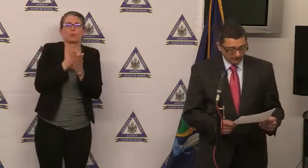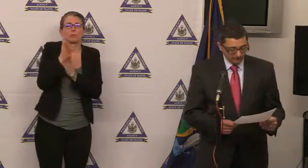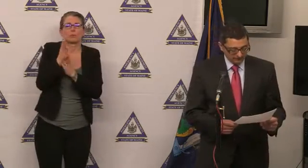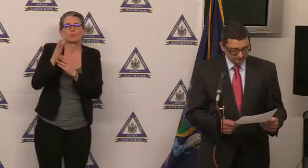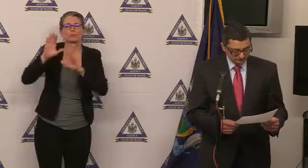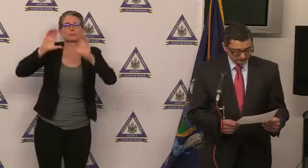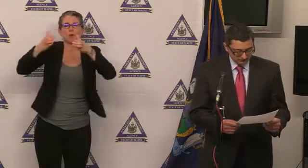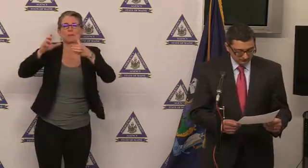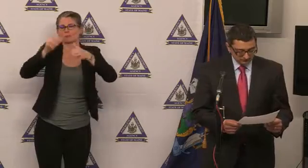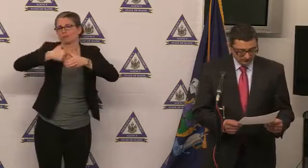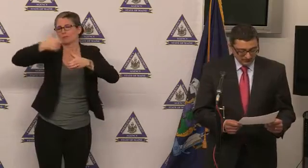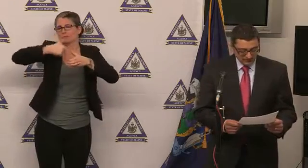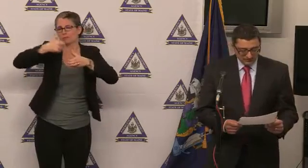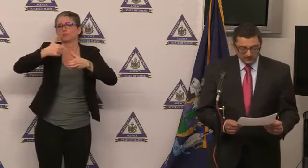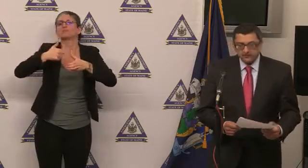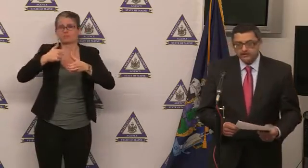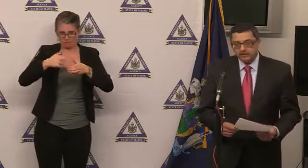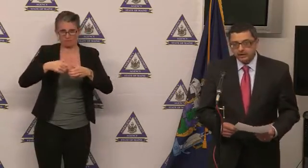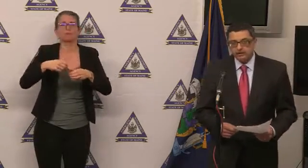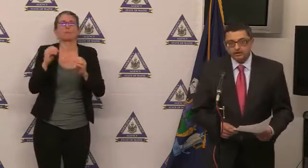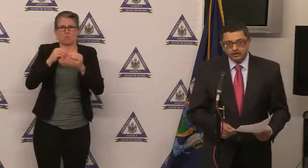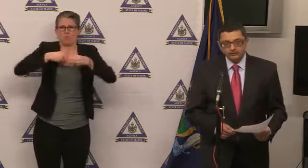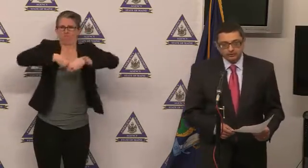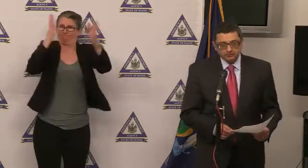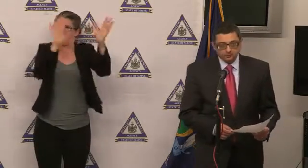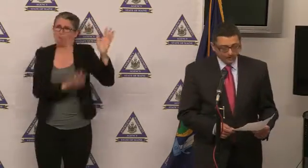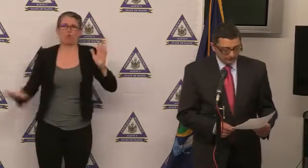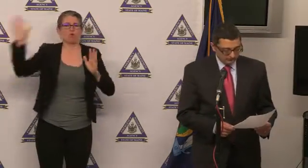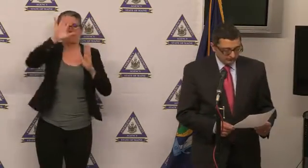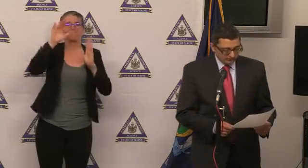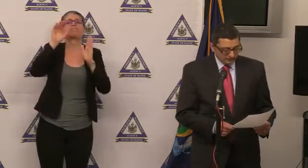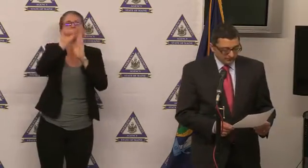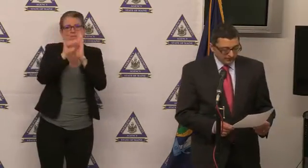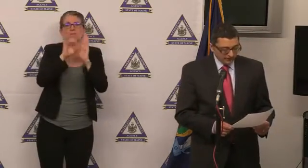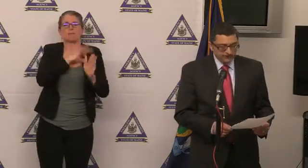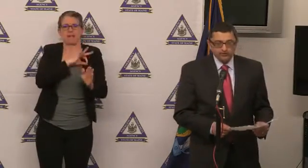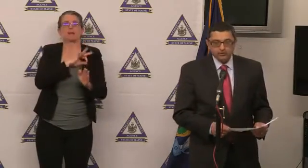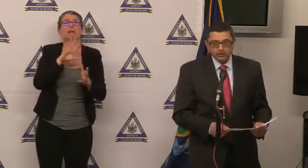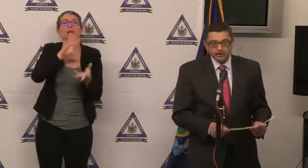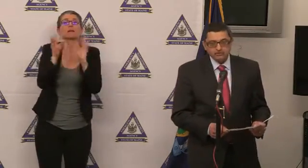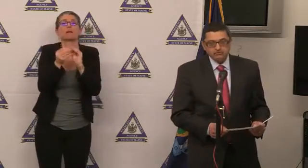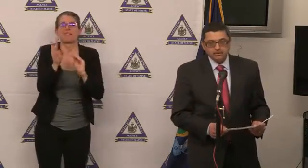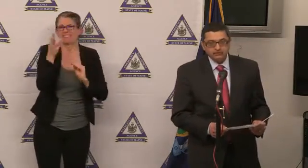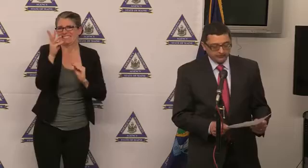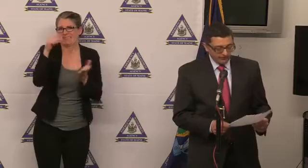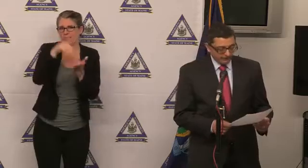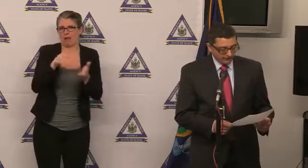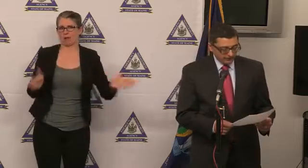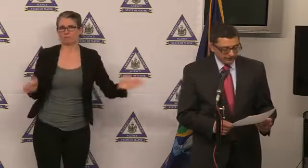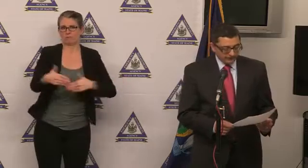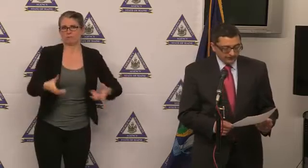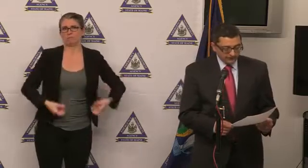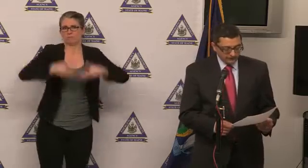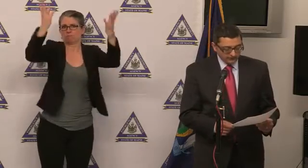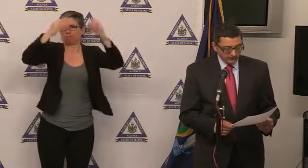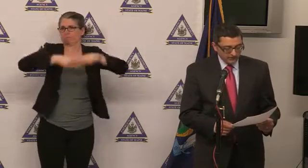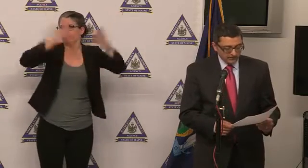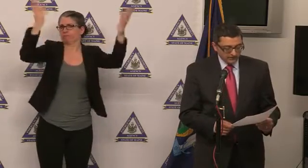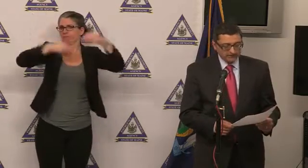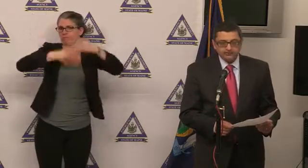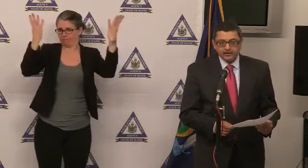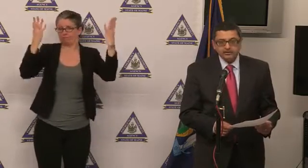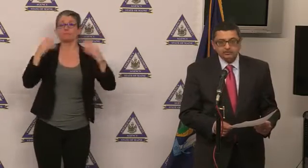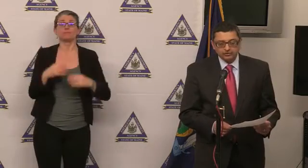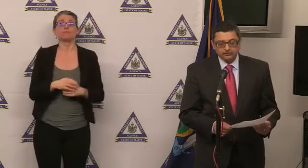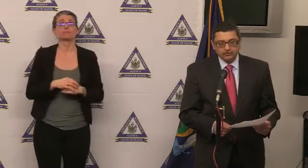yesterday. And finally, I can also report that this morning, Maine CDC received